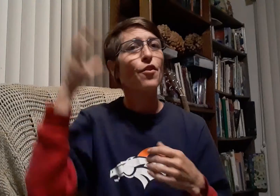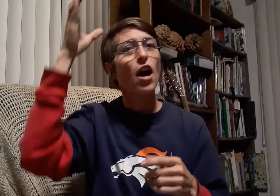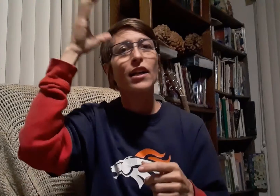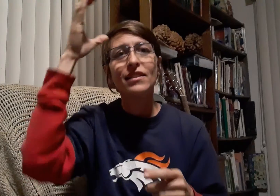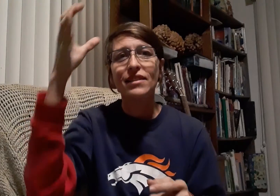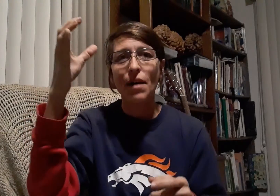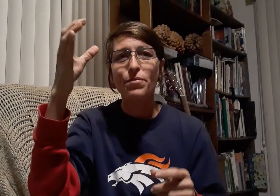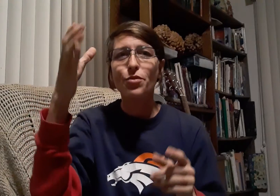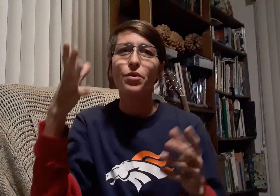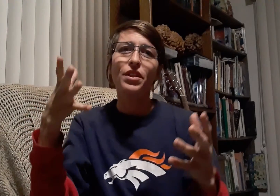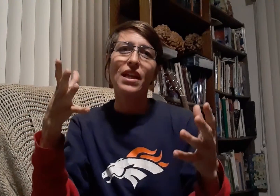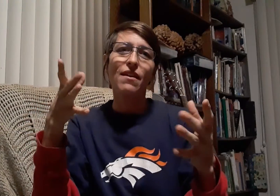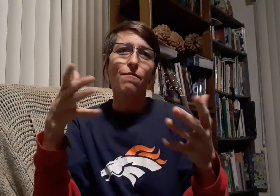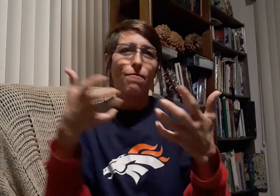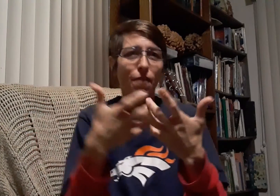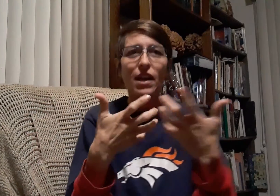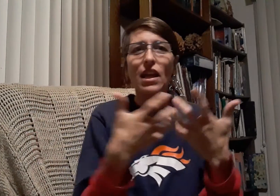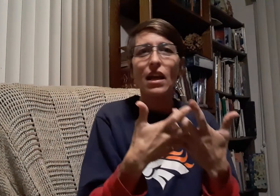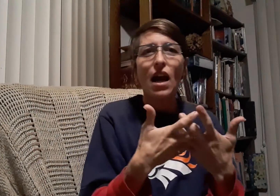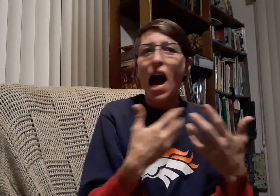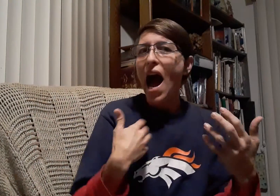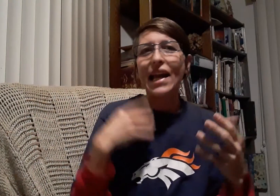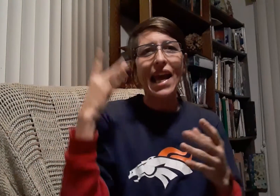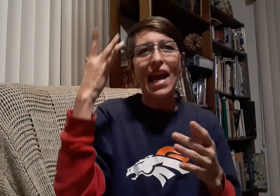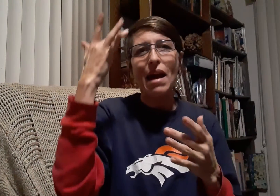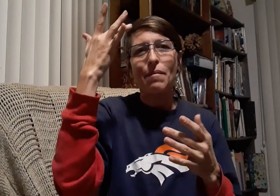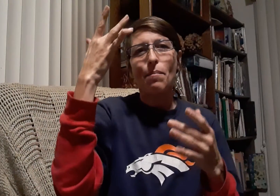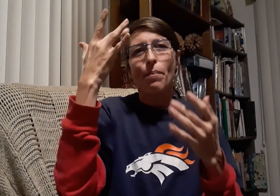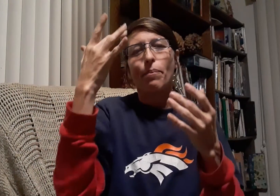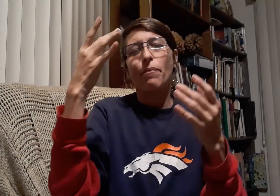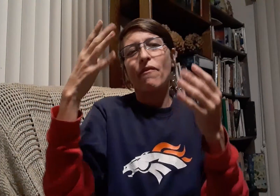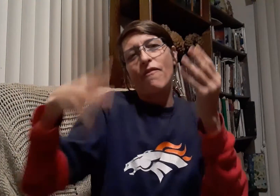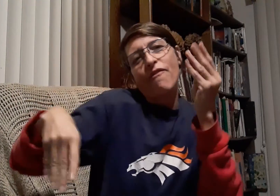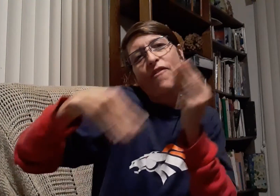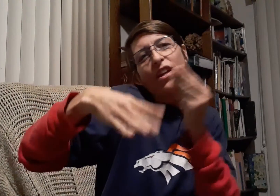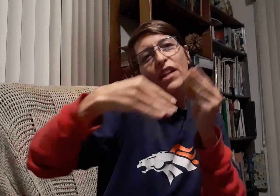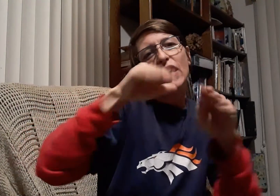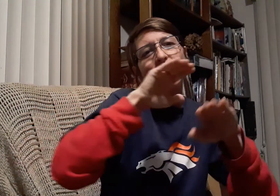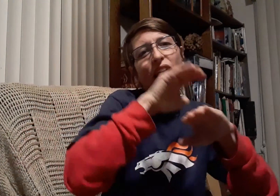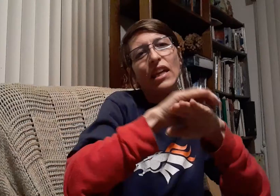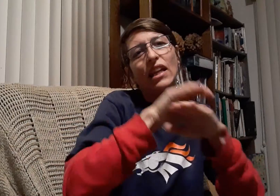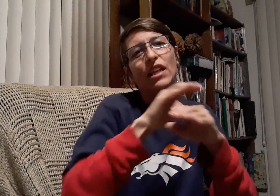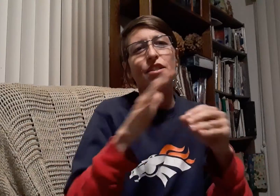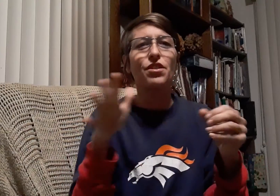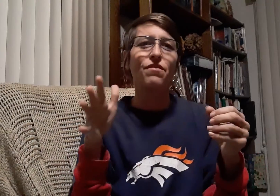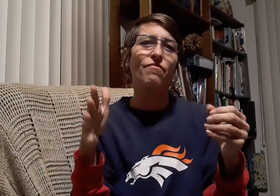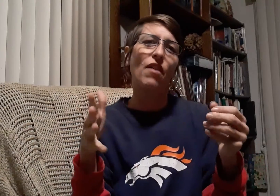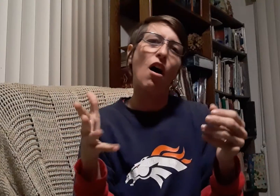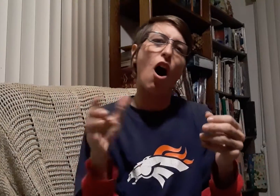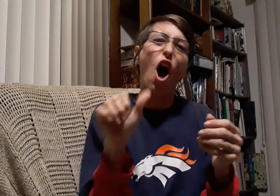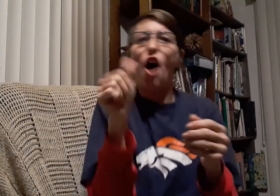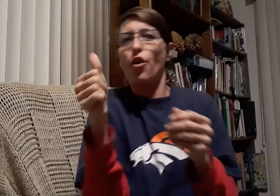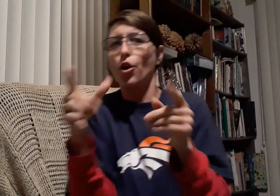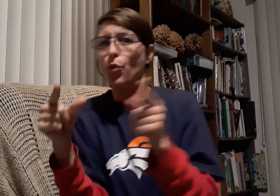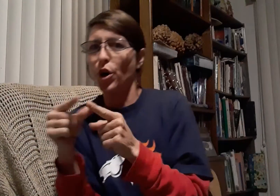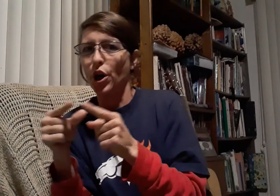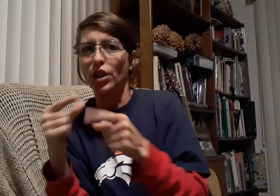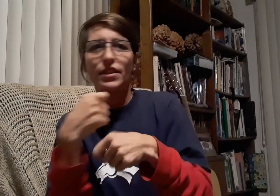not conceptually fitting, I can't fill in the English other words to